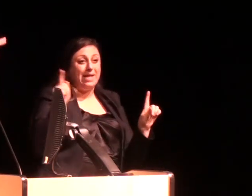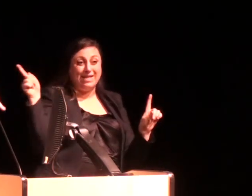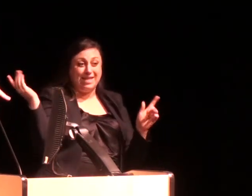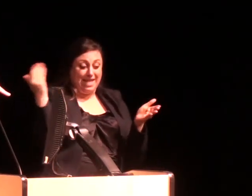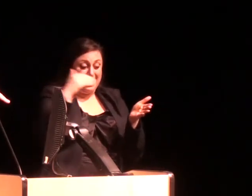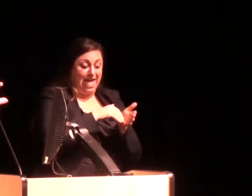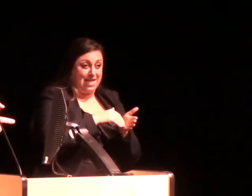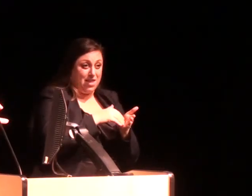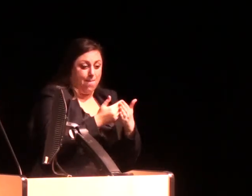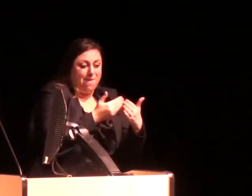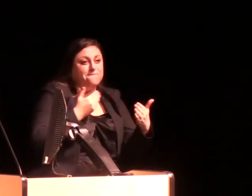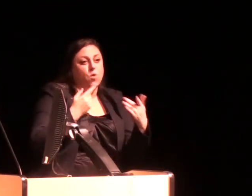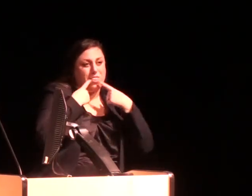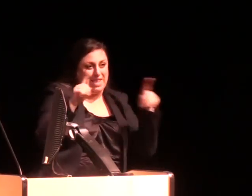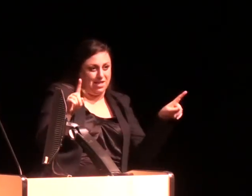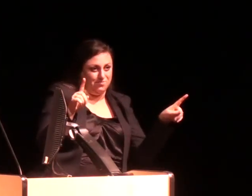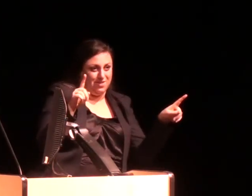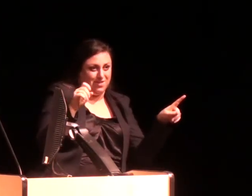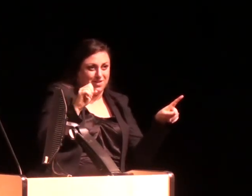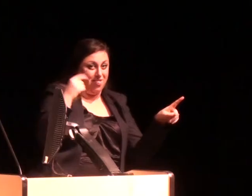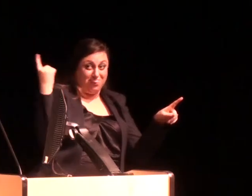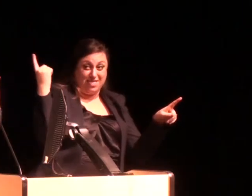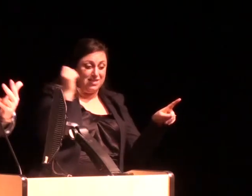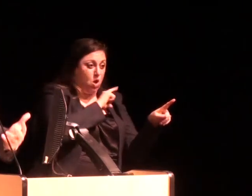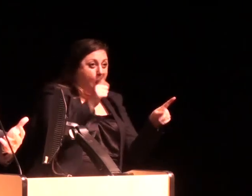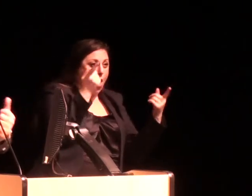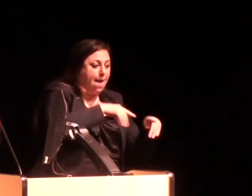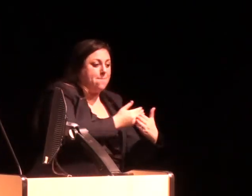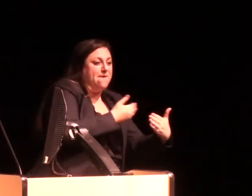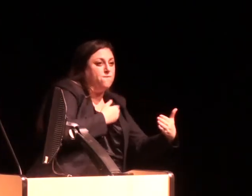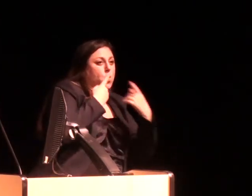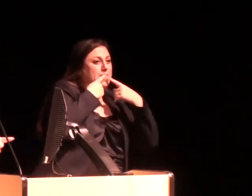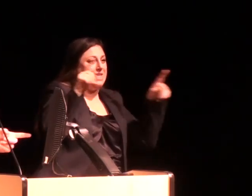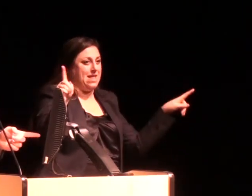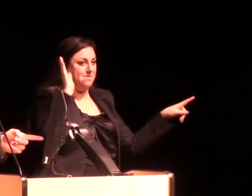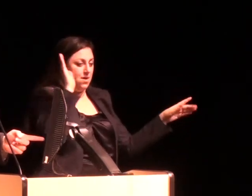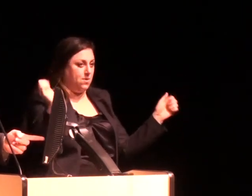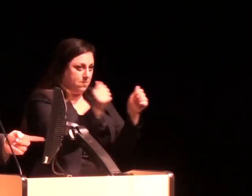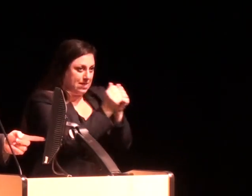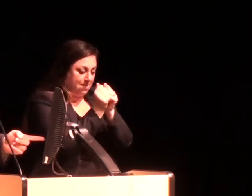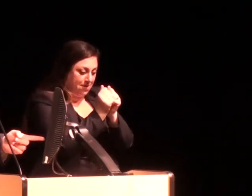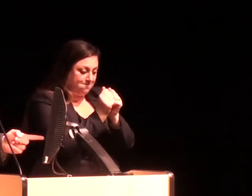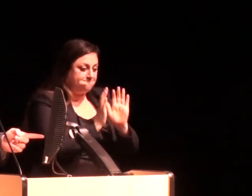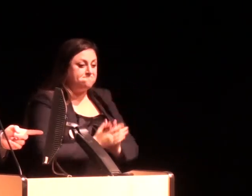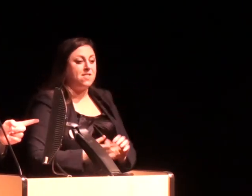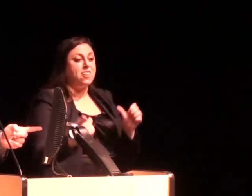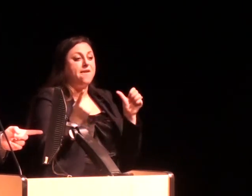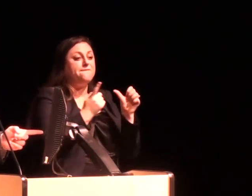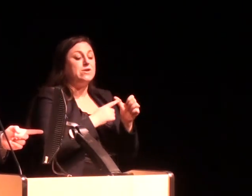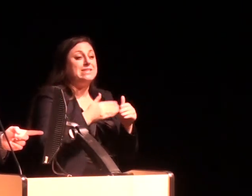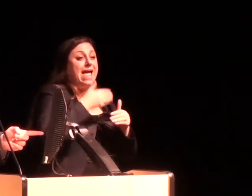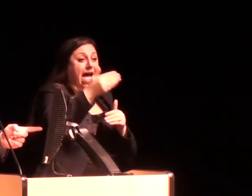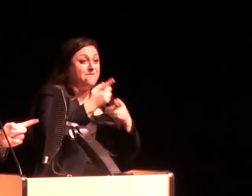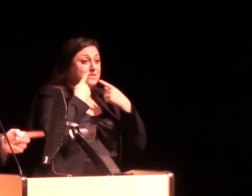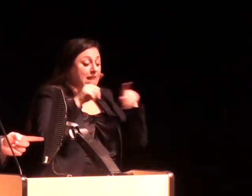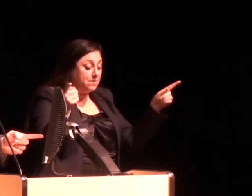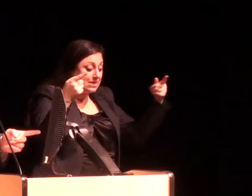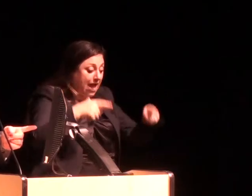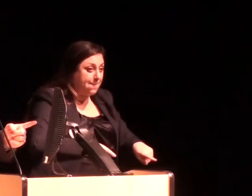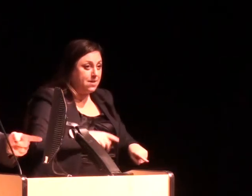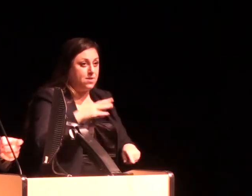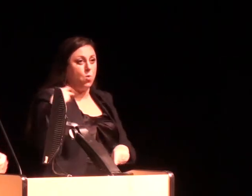again, before the announcement. The first poll after the announcement was a poll from